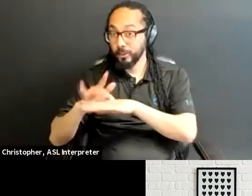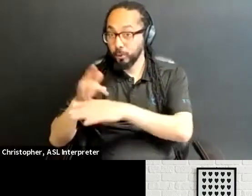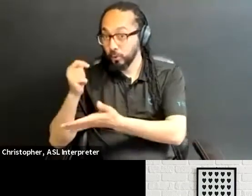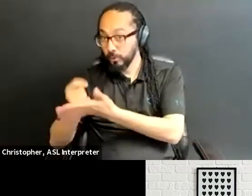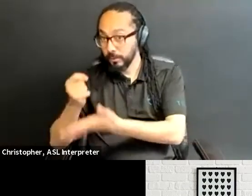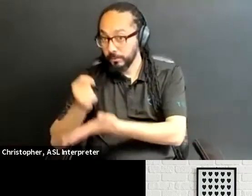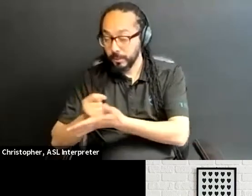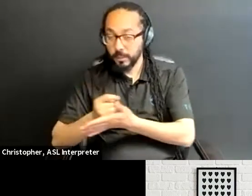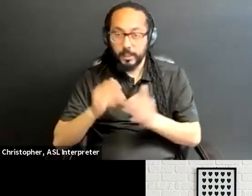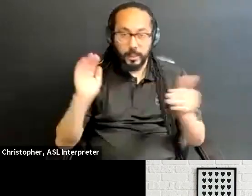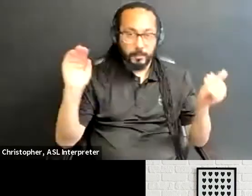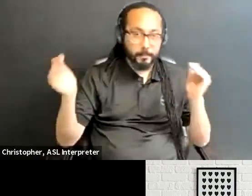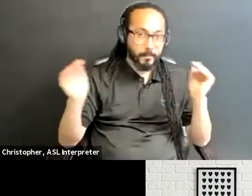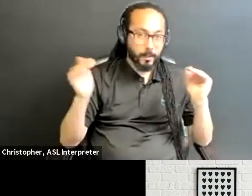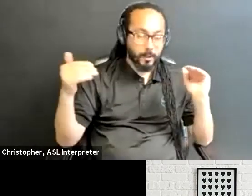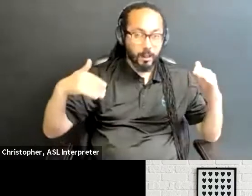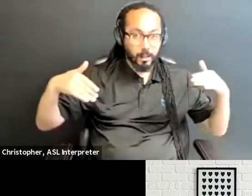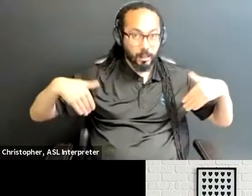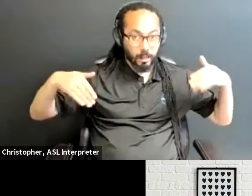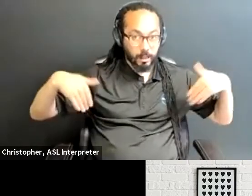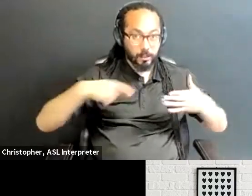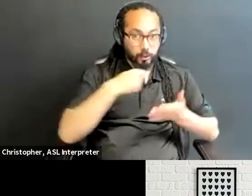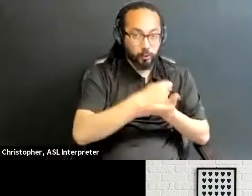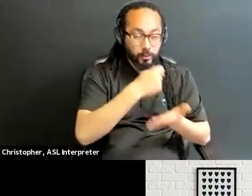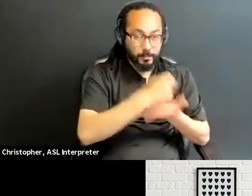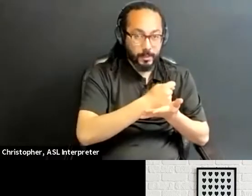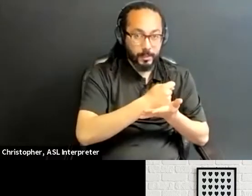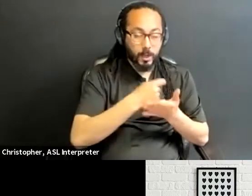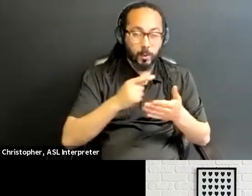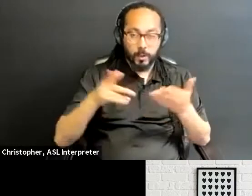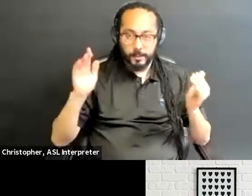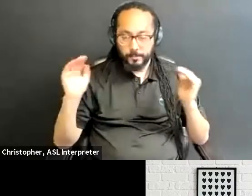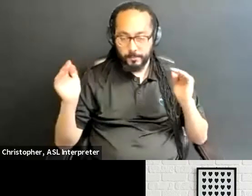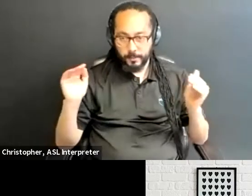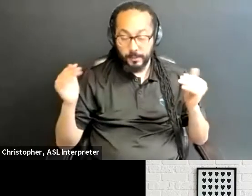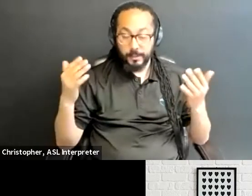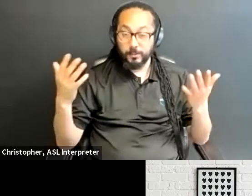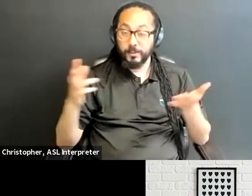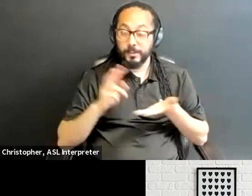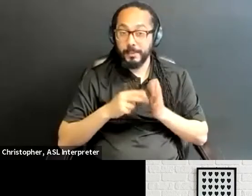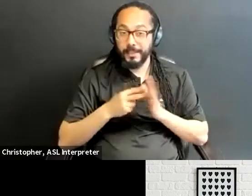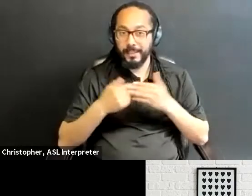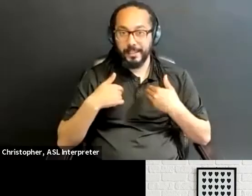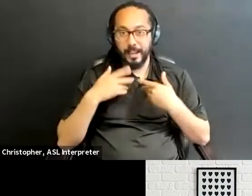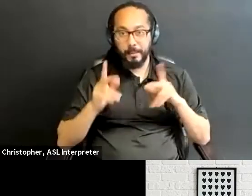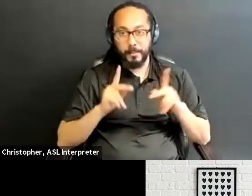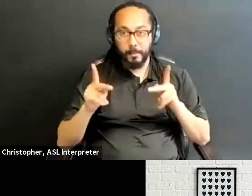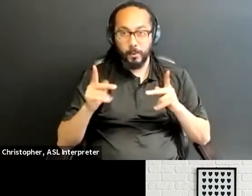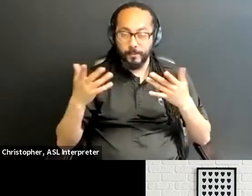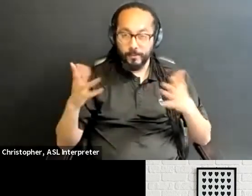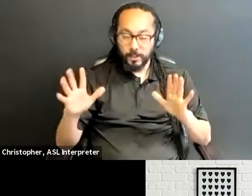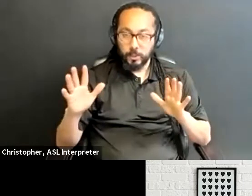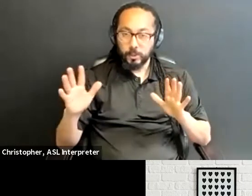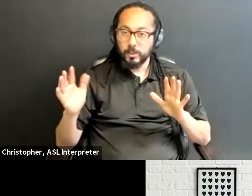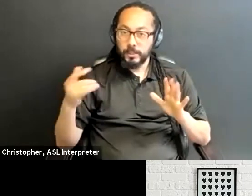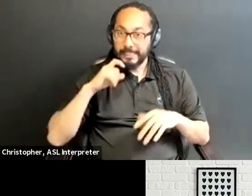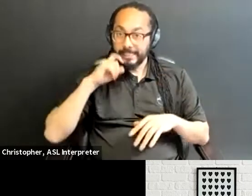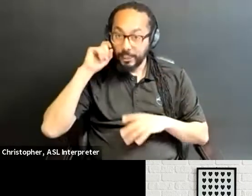a comparison group who have not engaged in treatment. And now we're talking about young people who have committed a sexual offense in both